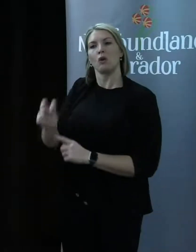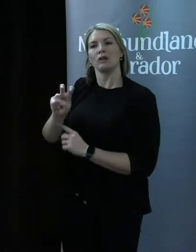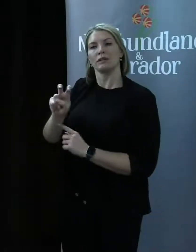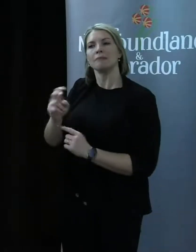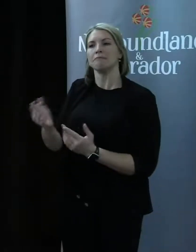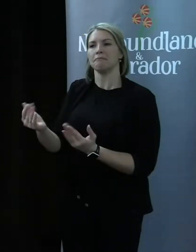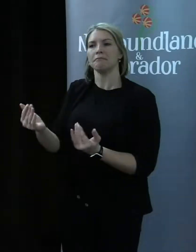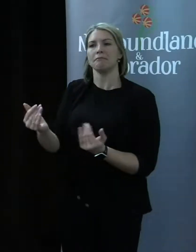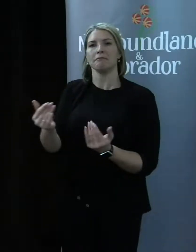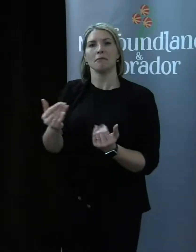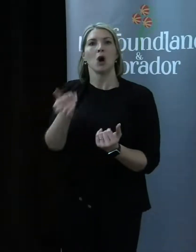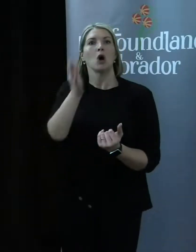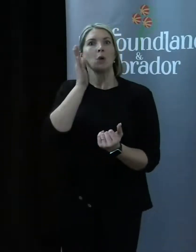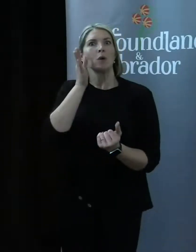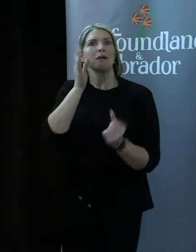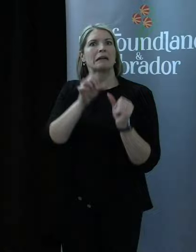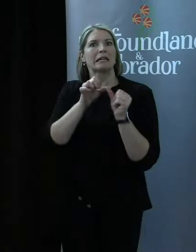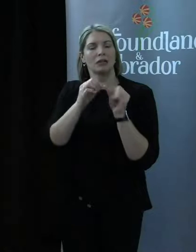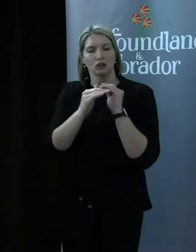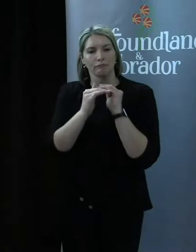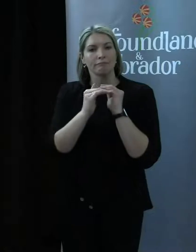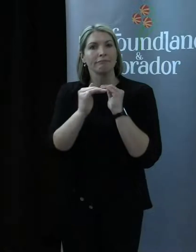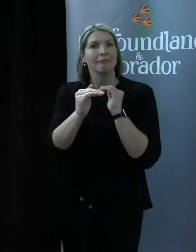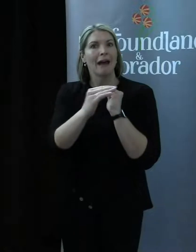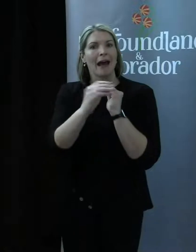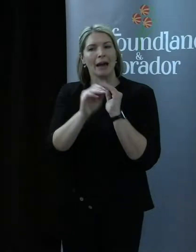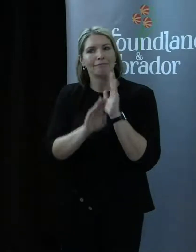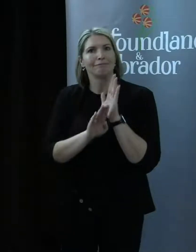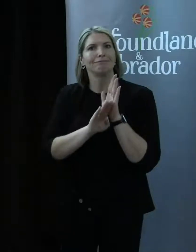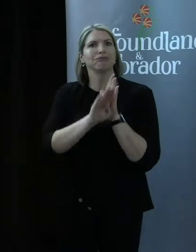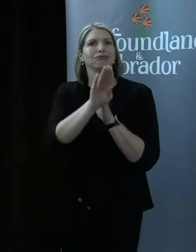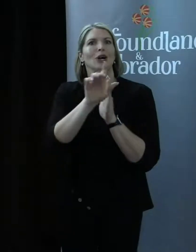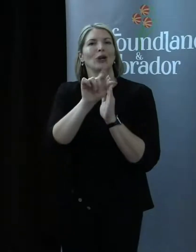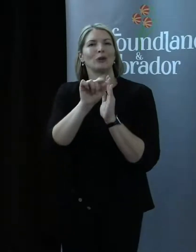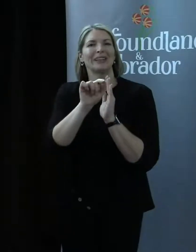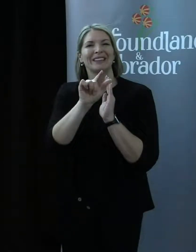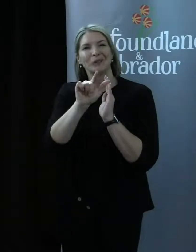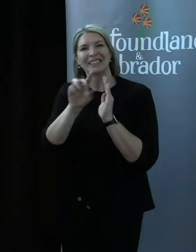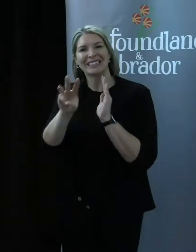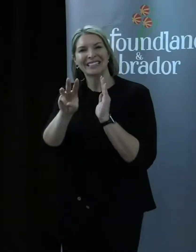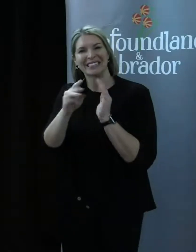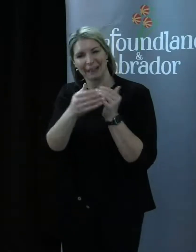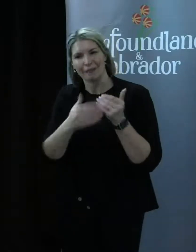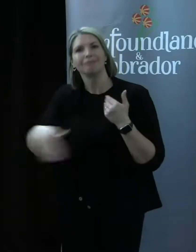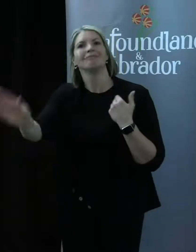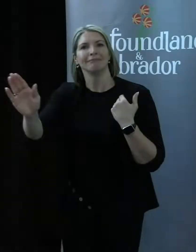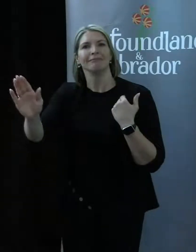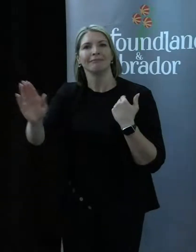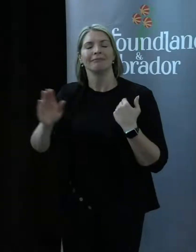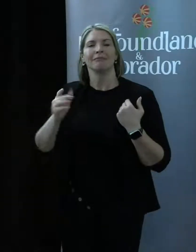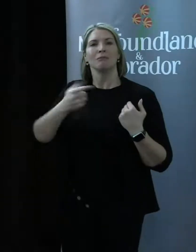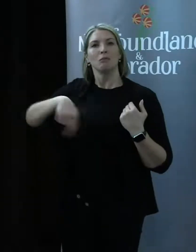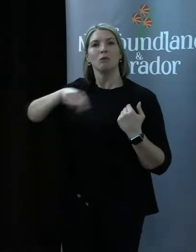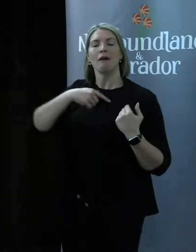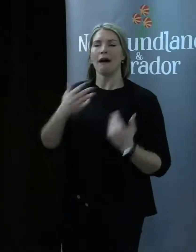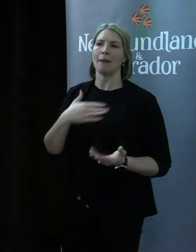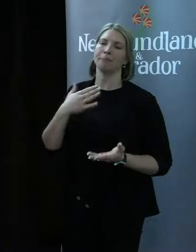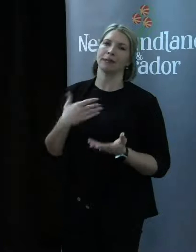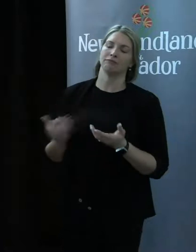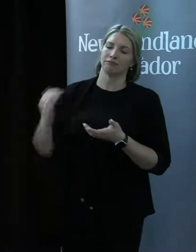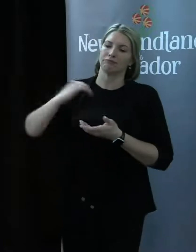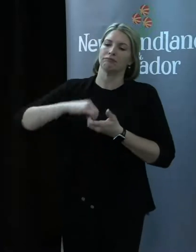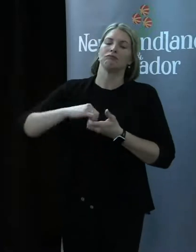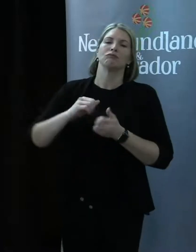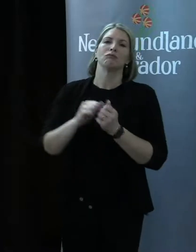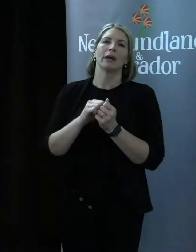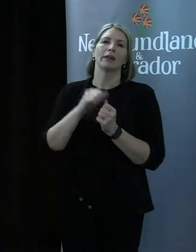to thrive into 2026 and beyond. We're excited to work together with the provincial government to grow Newfoundland and